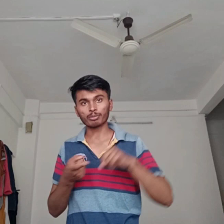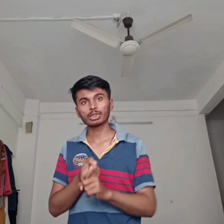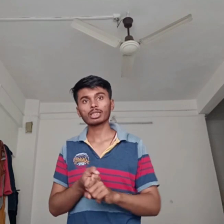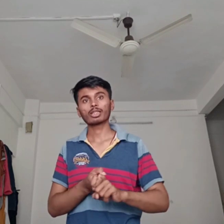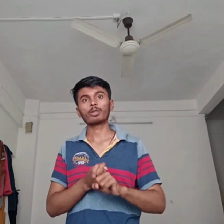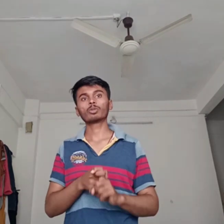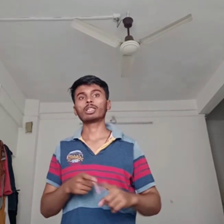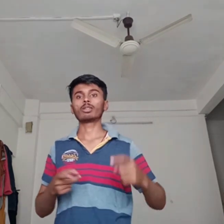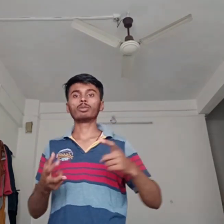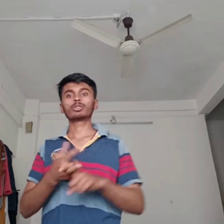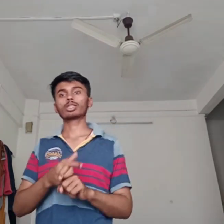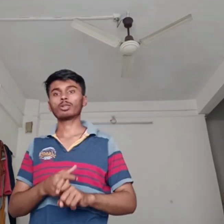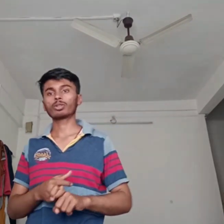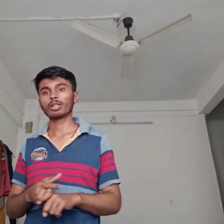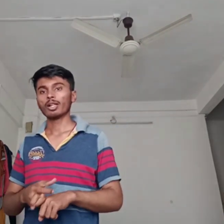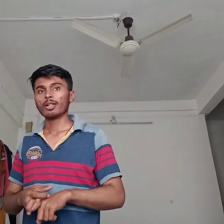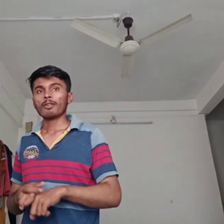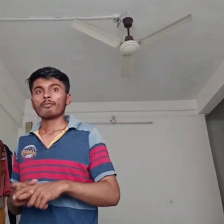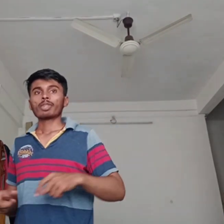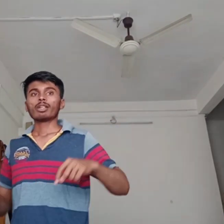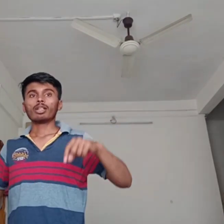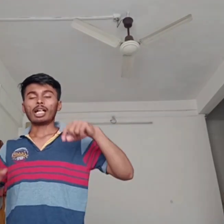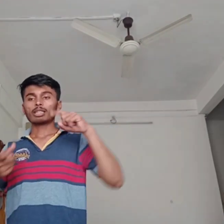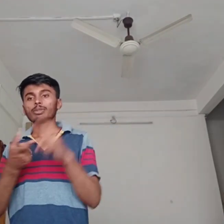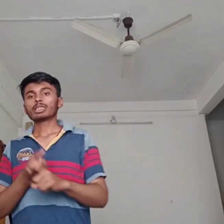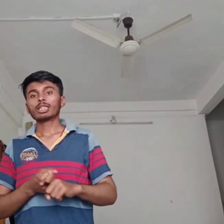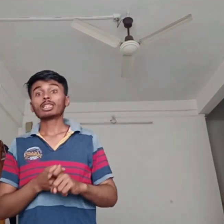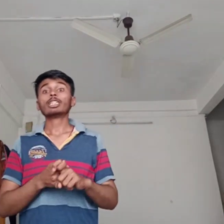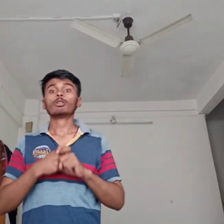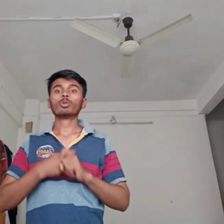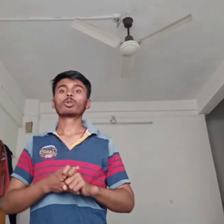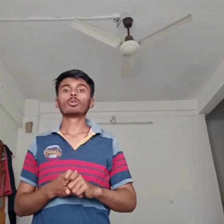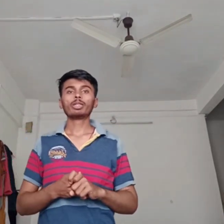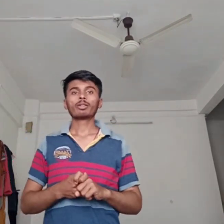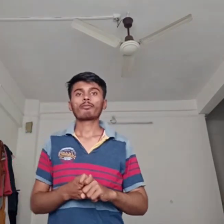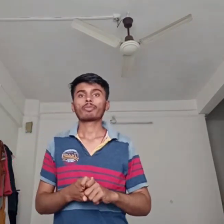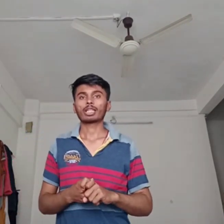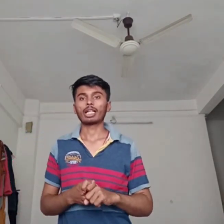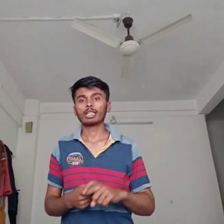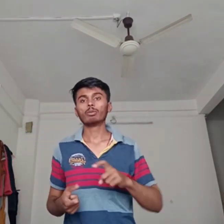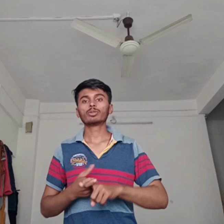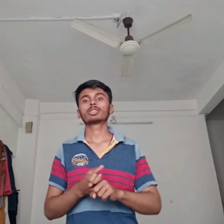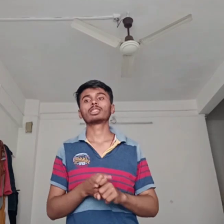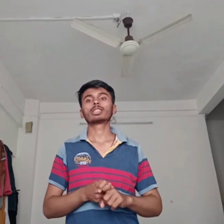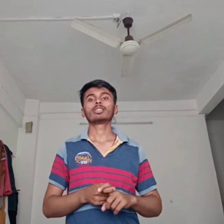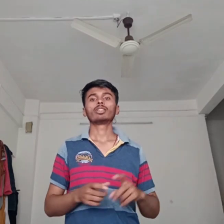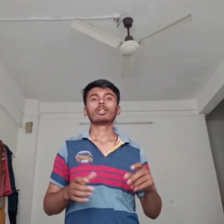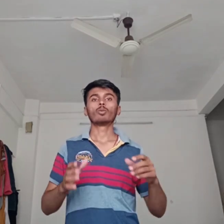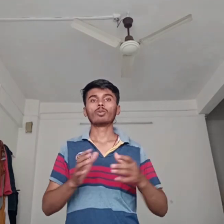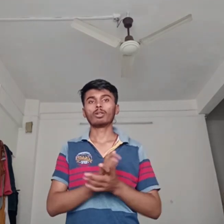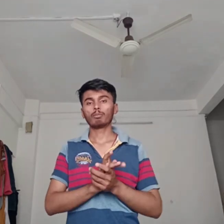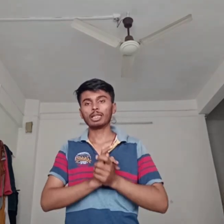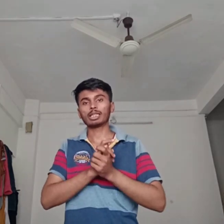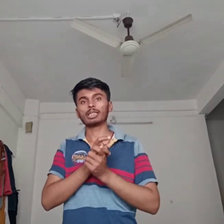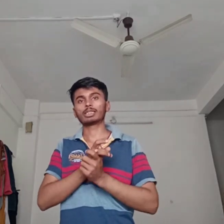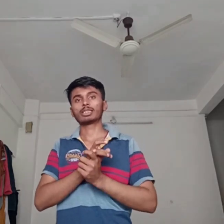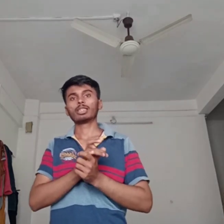RBC count and WBC count. RBC contain hemoglobin and WBC contain platelets,